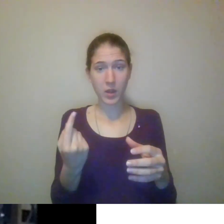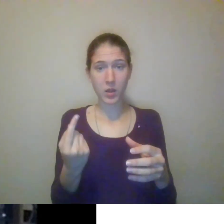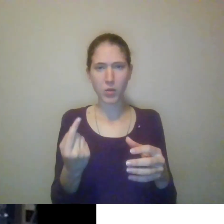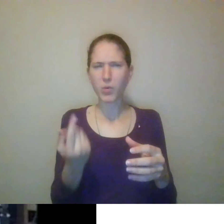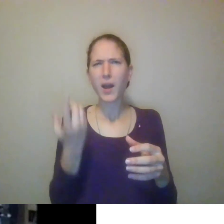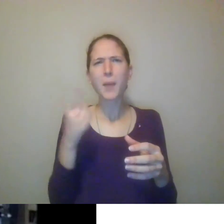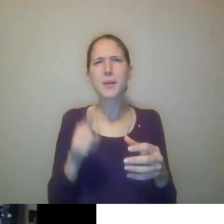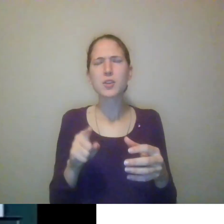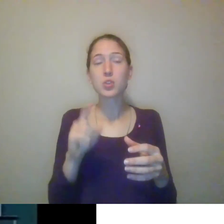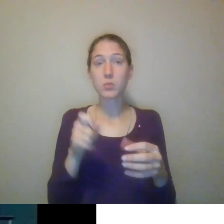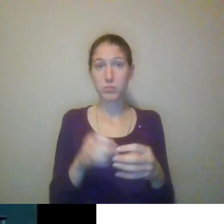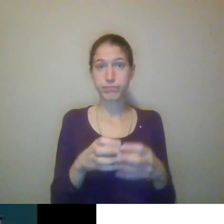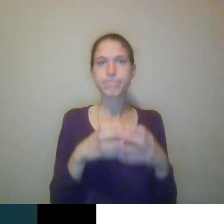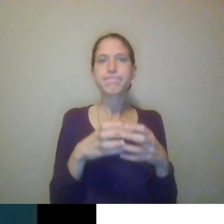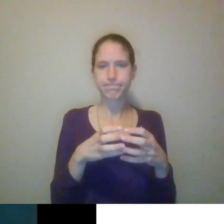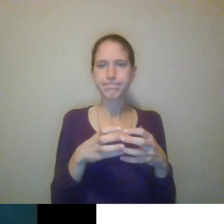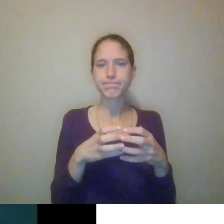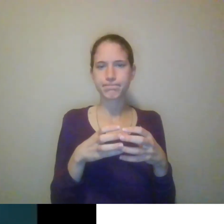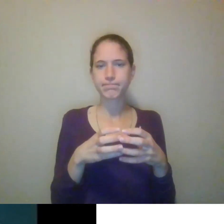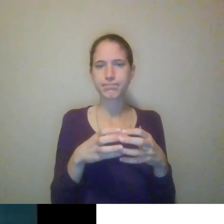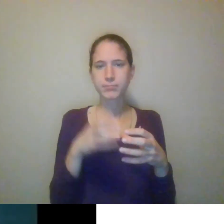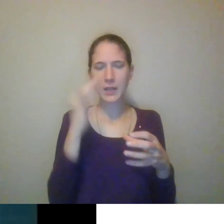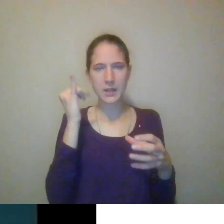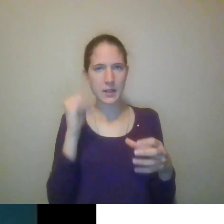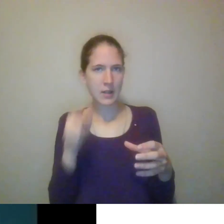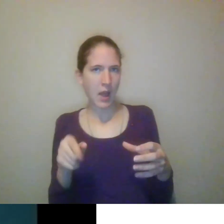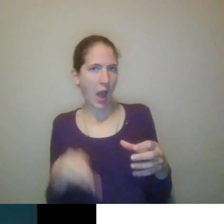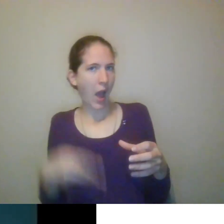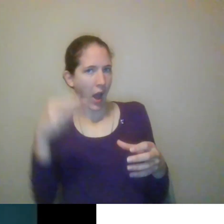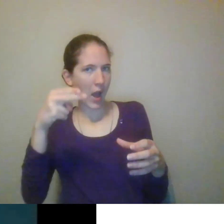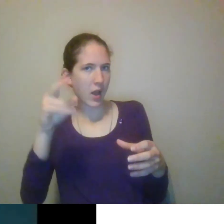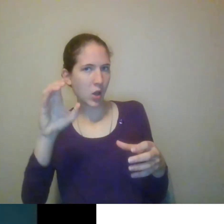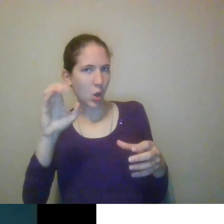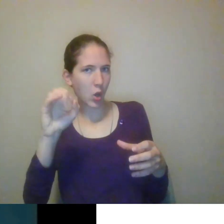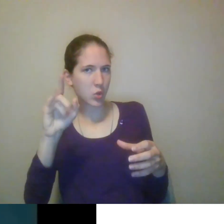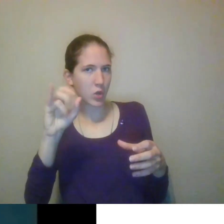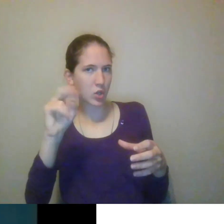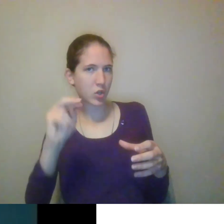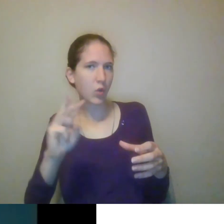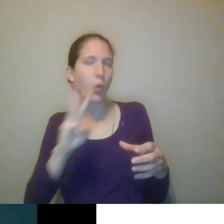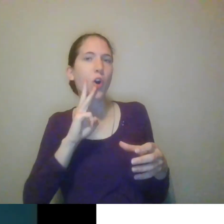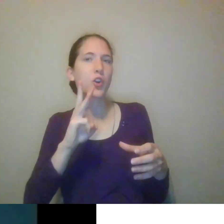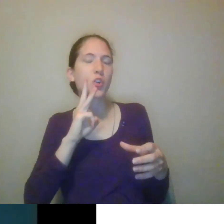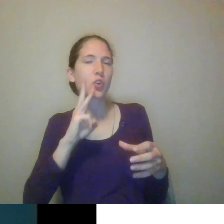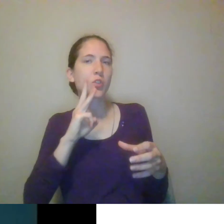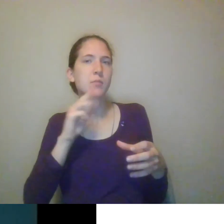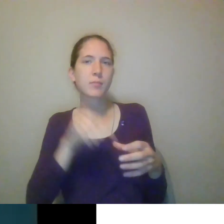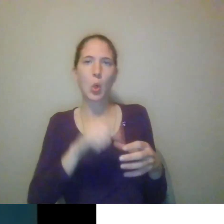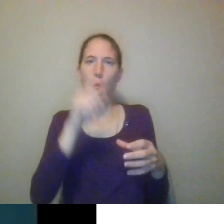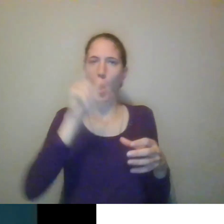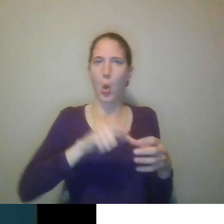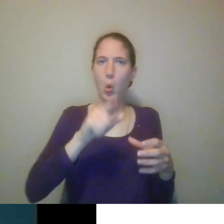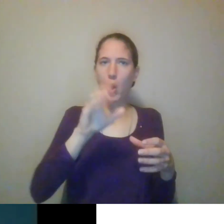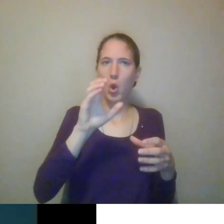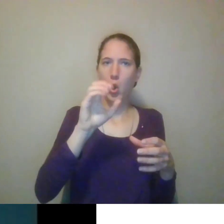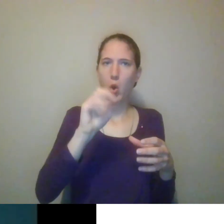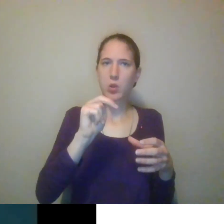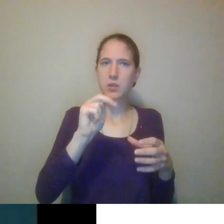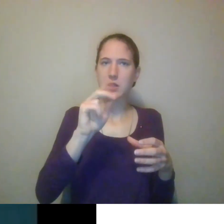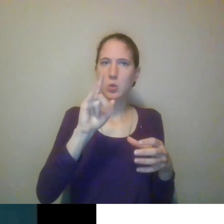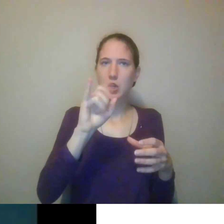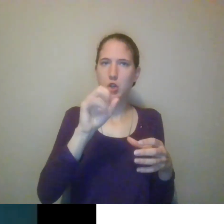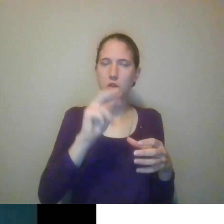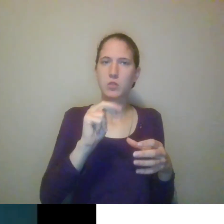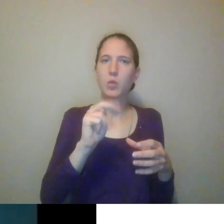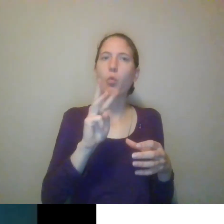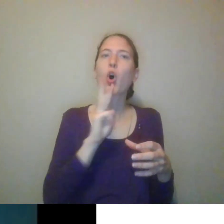Expand. It should get bigger. So if I put an egg in pure water, okay, you can see that this egg, compared to that egg, has gotten swelled up. It's